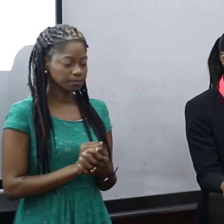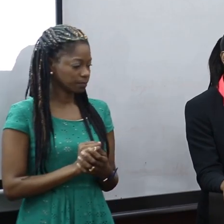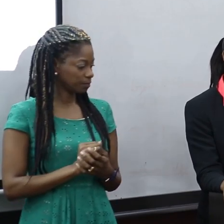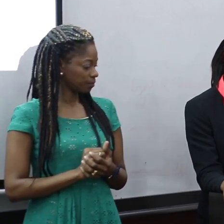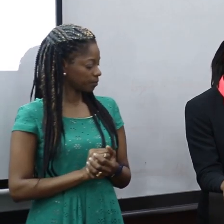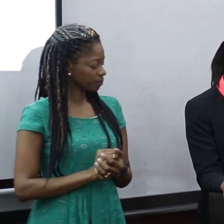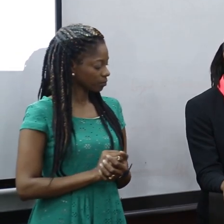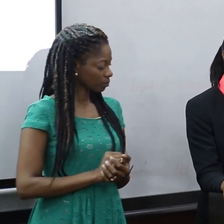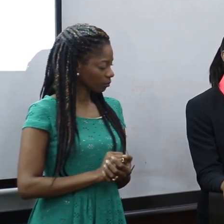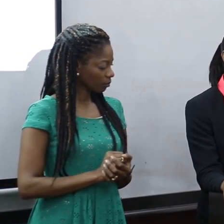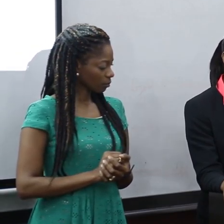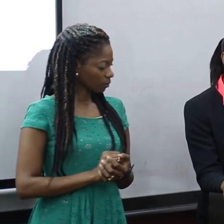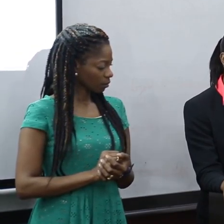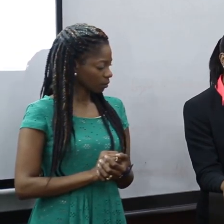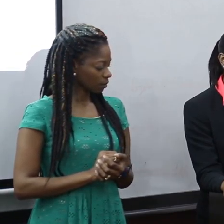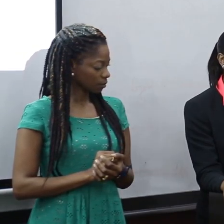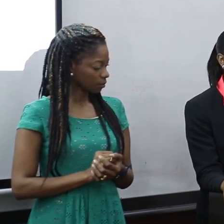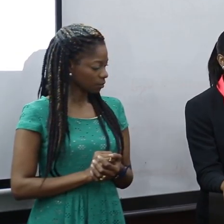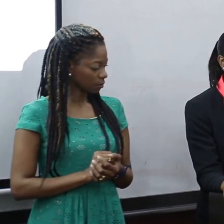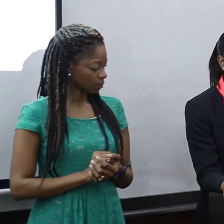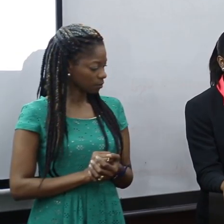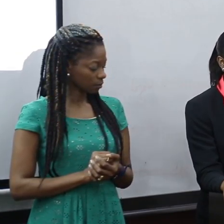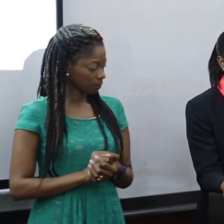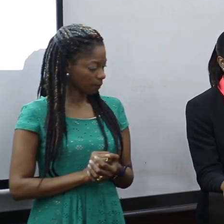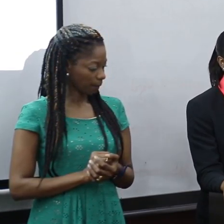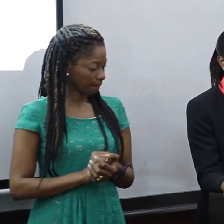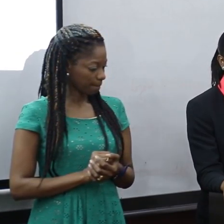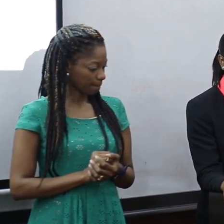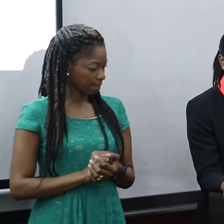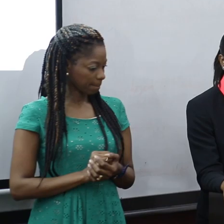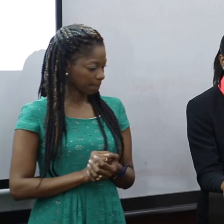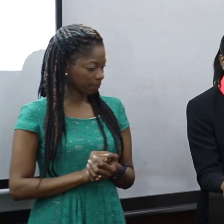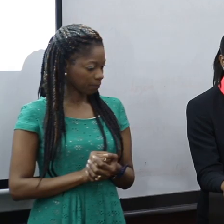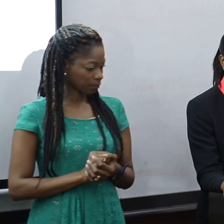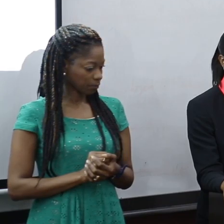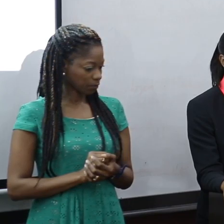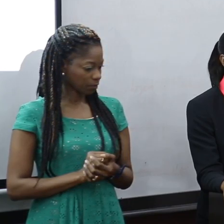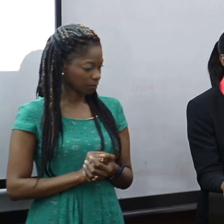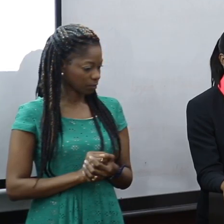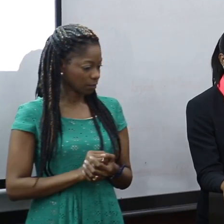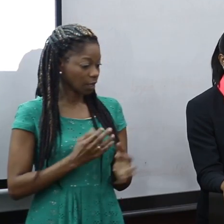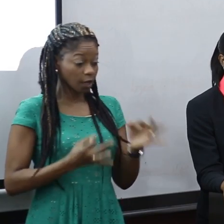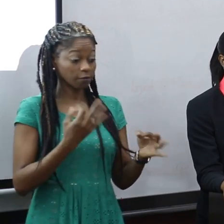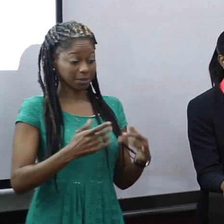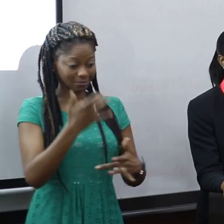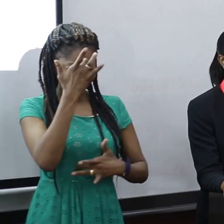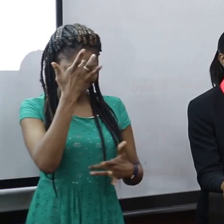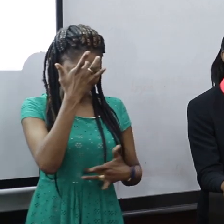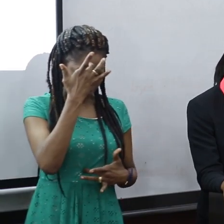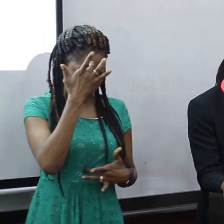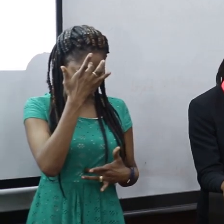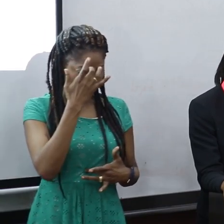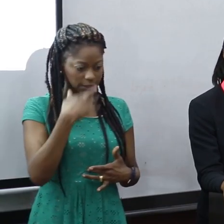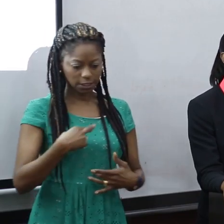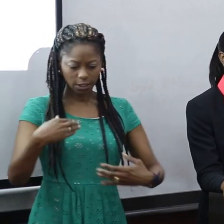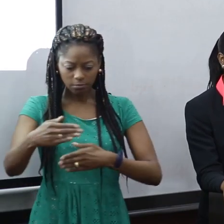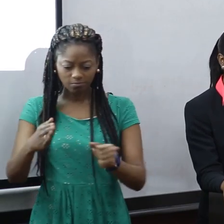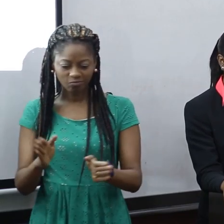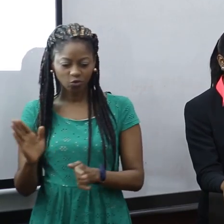admission patient if the proposed patient is mentally ill and in need of detention for the health, safety, and protection of the